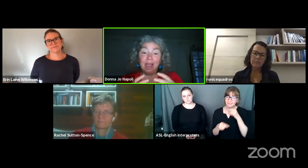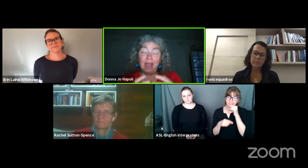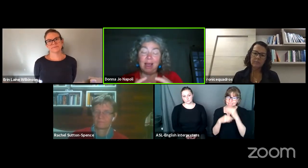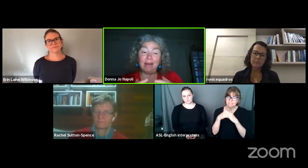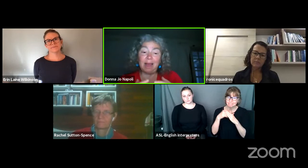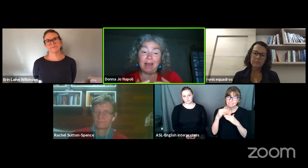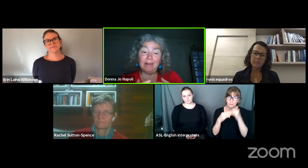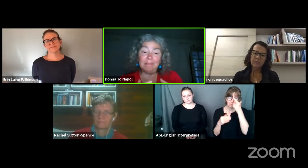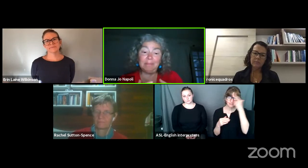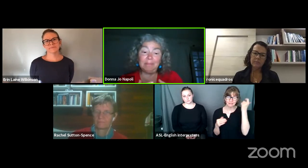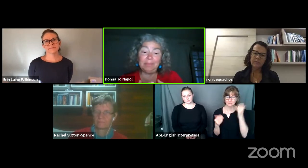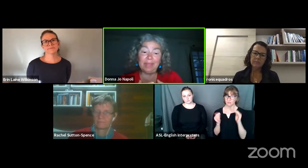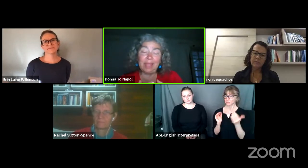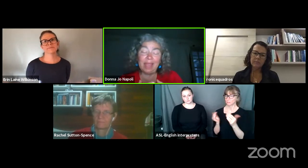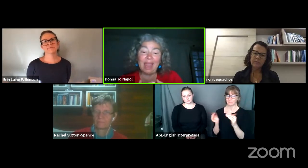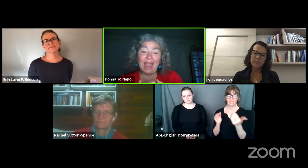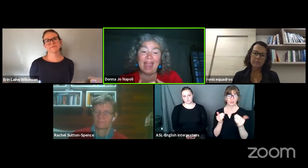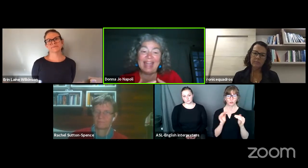languages.